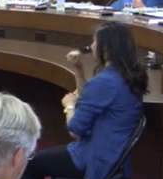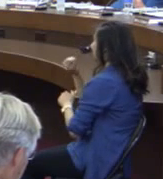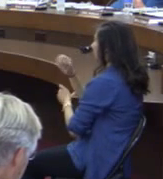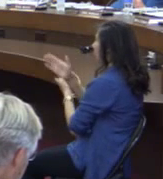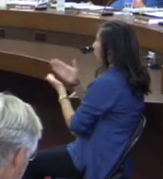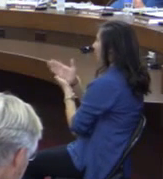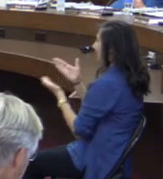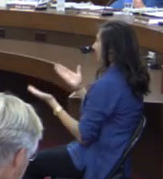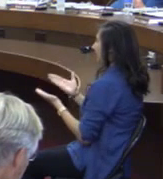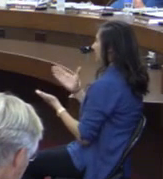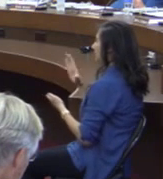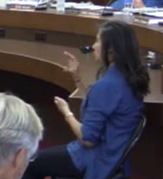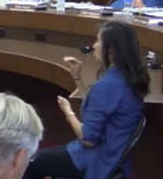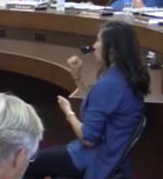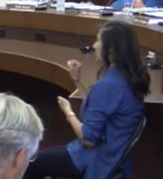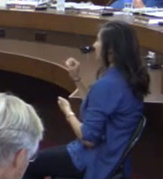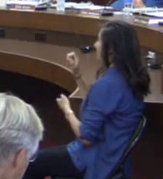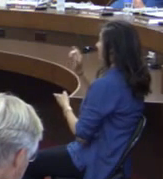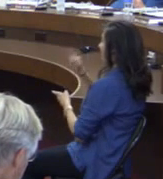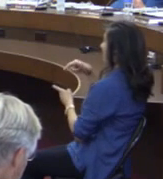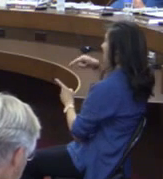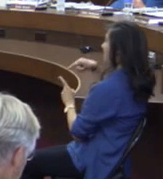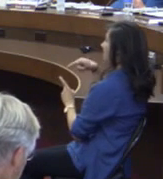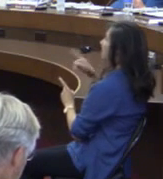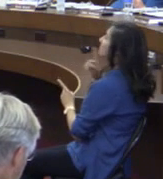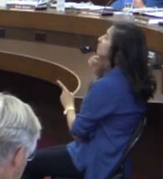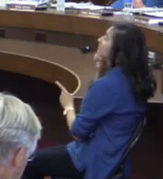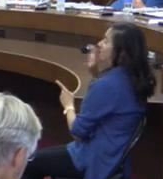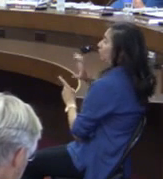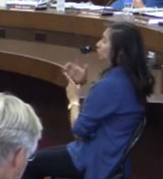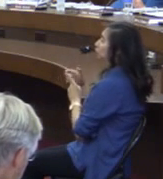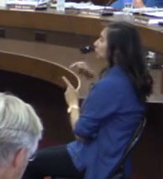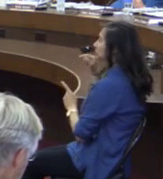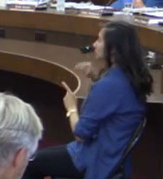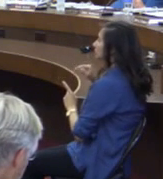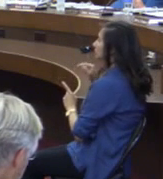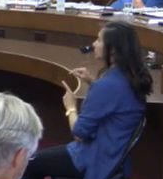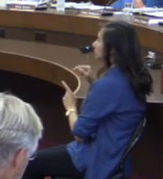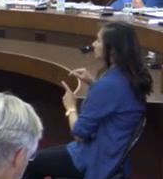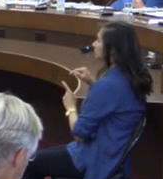College of the Sequoias, which is our deaf culture.